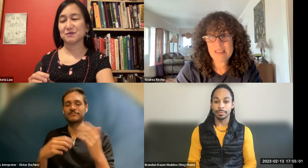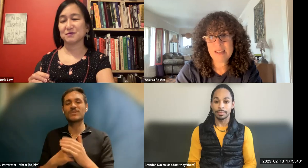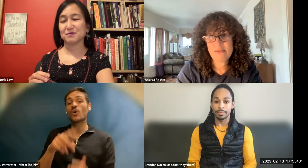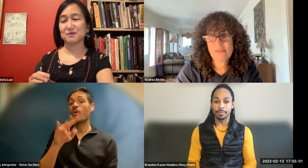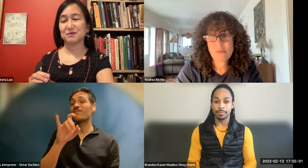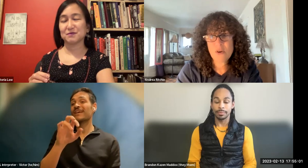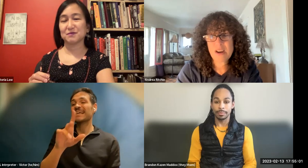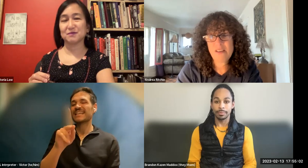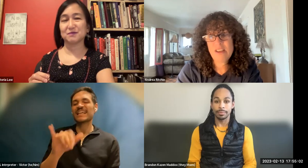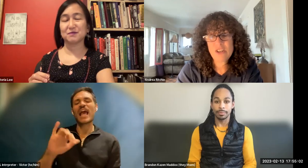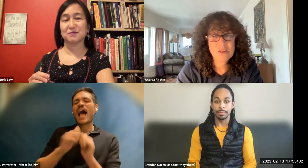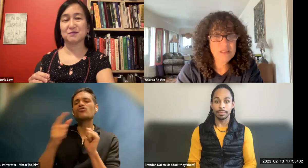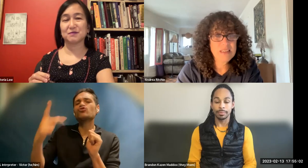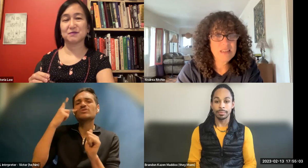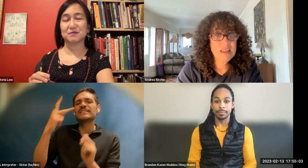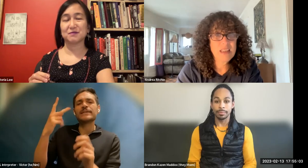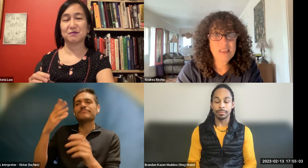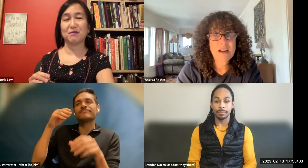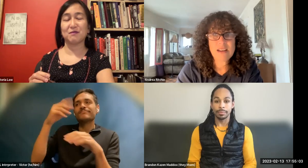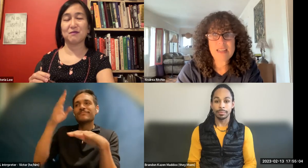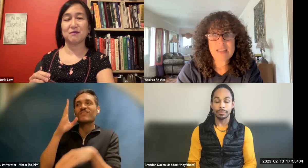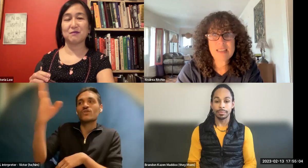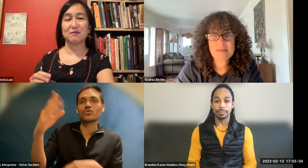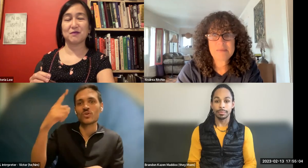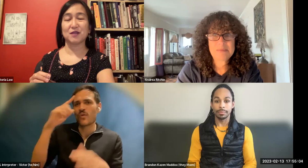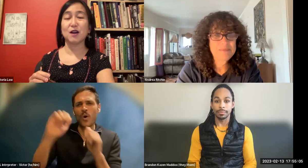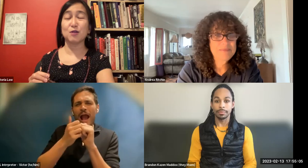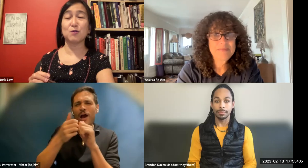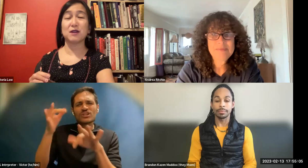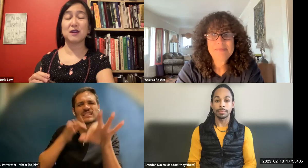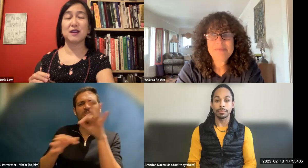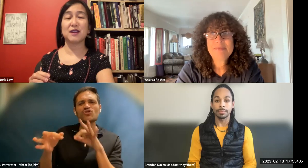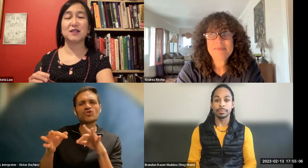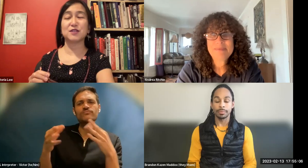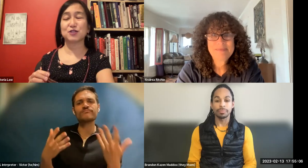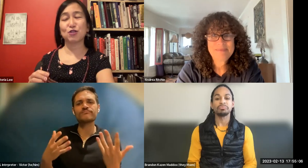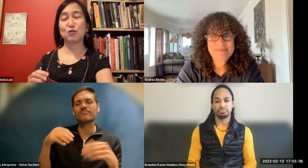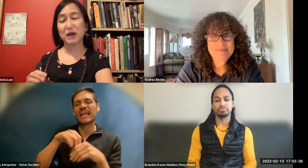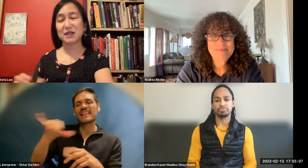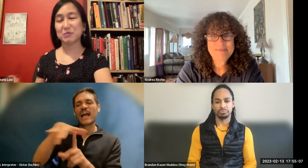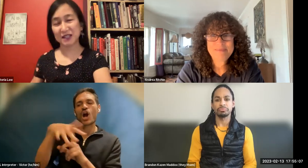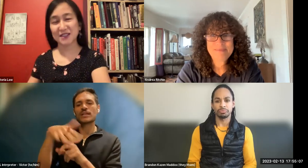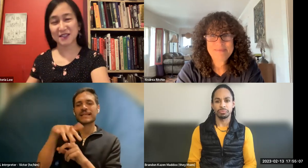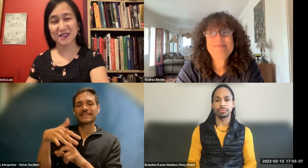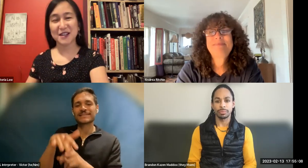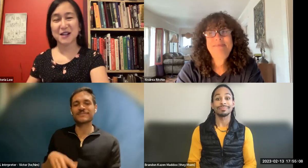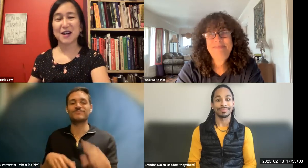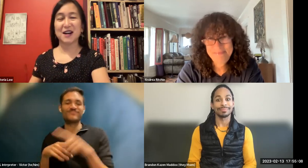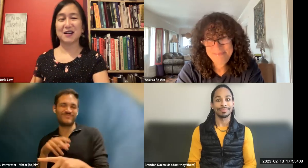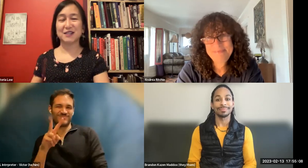soft policing for more conventional policing in that context? Oh, in so many